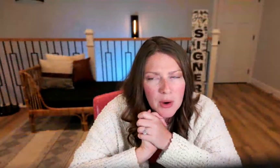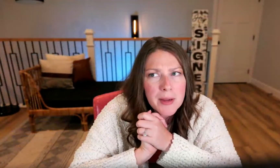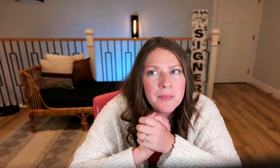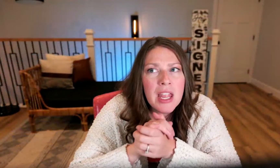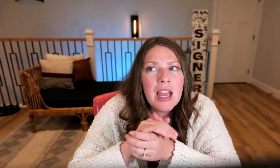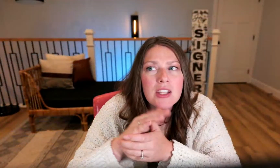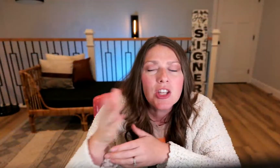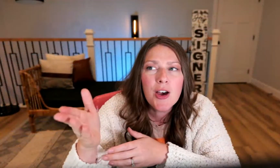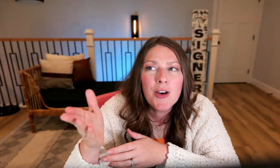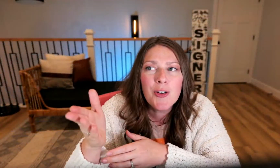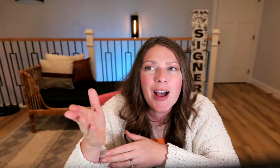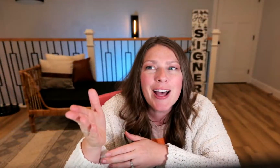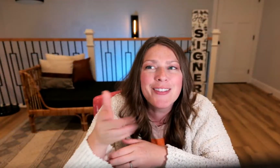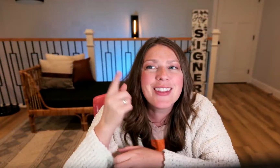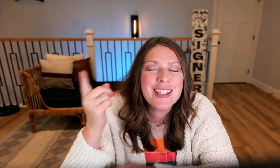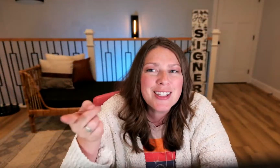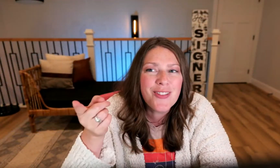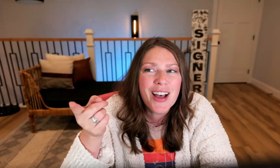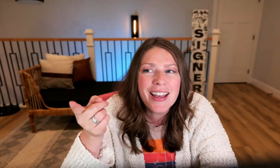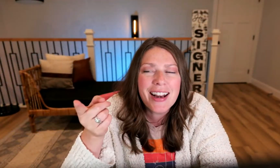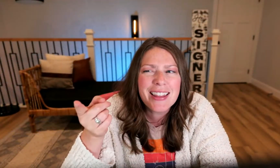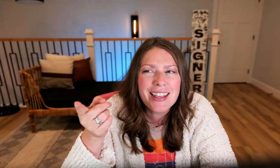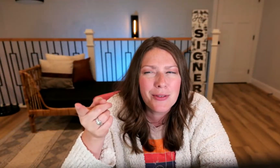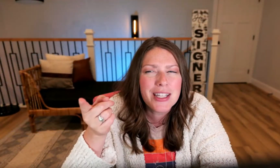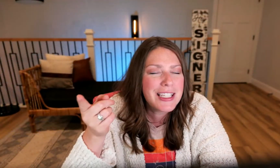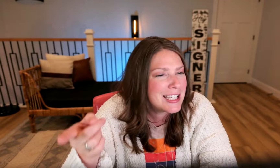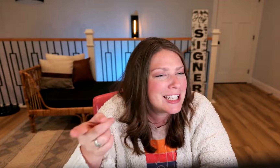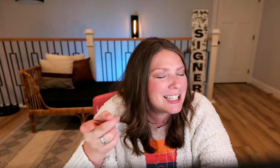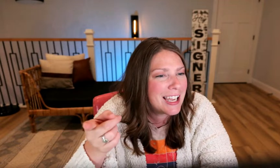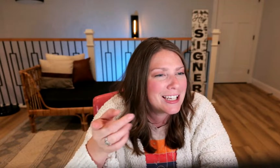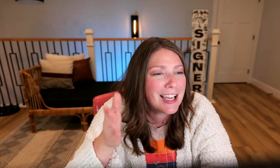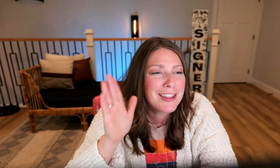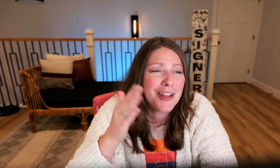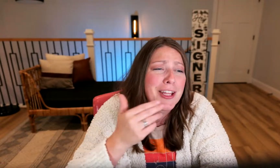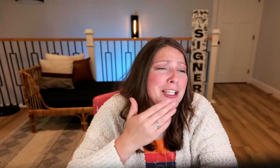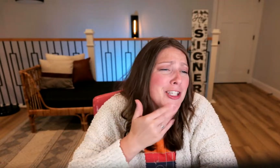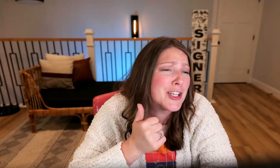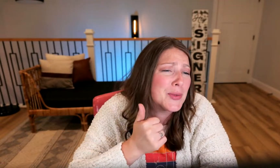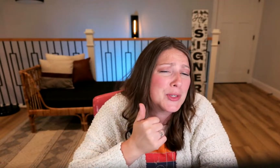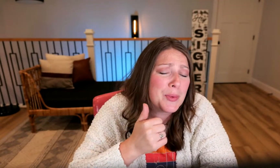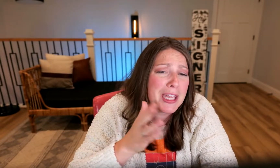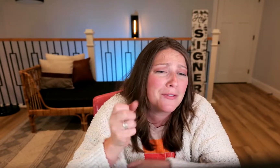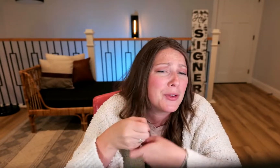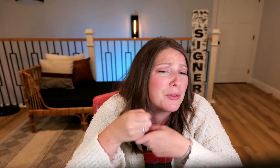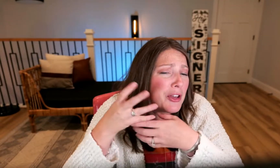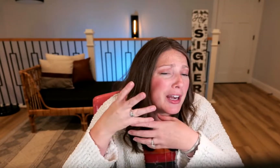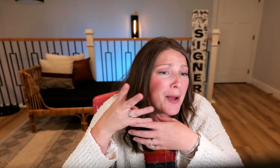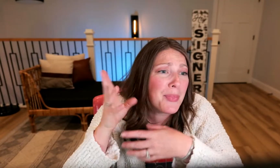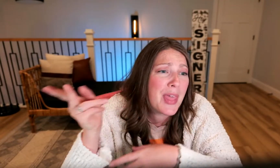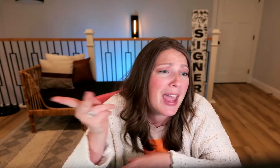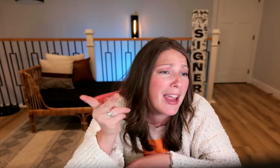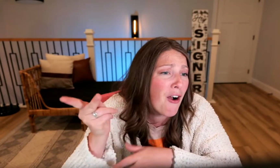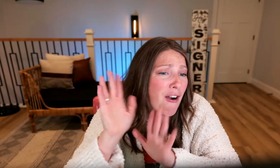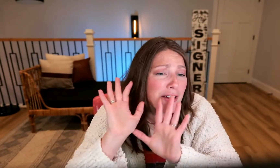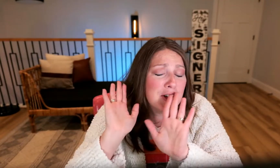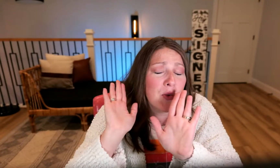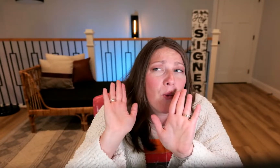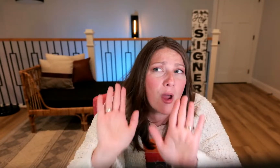right, so this is one, I think it was at Disneyland. I thought it's so sweet. If you look it up, they are just